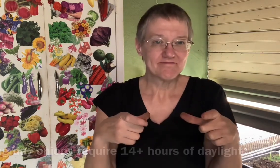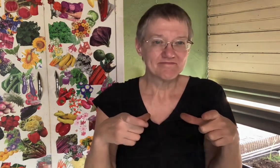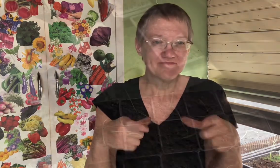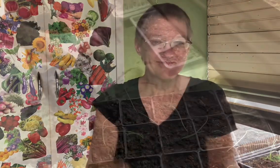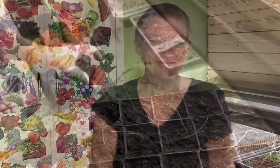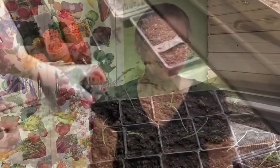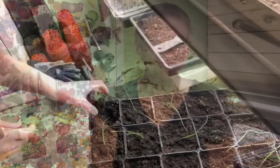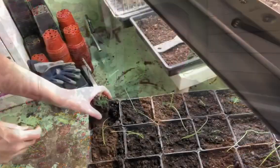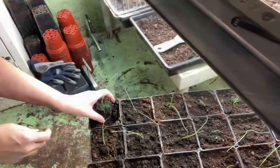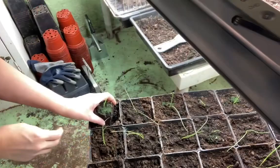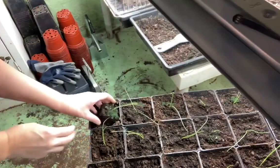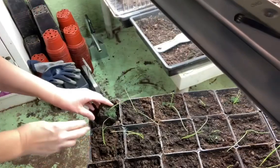bulbs.